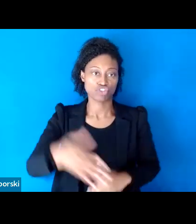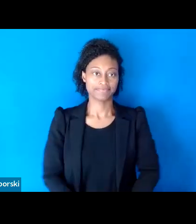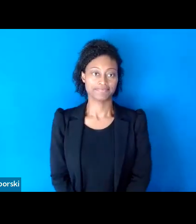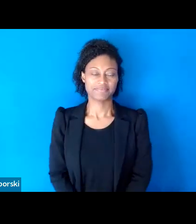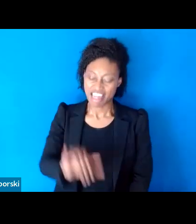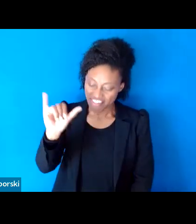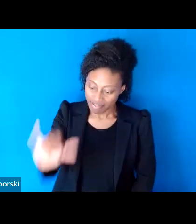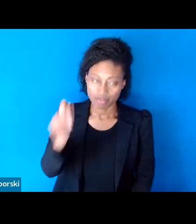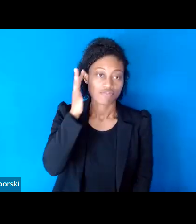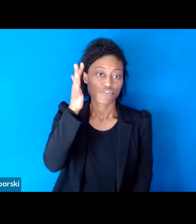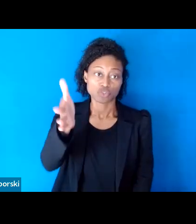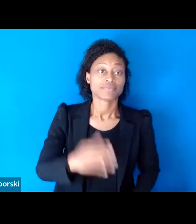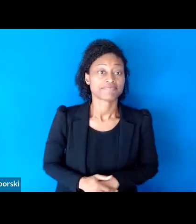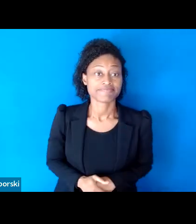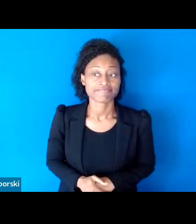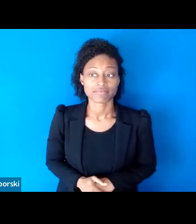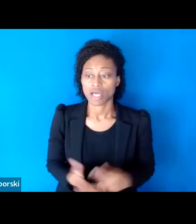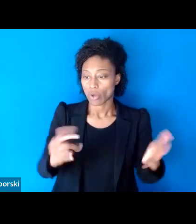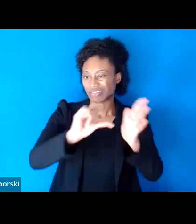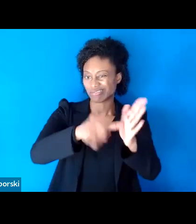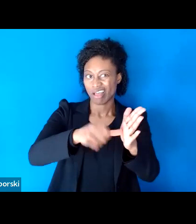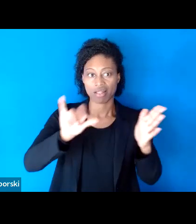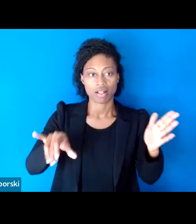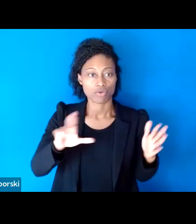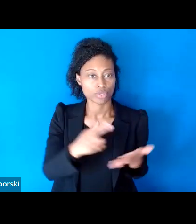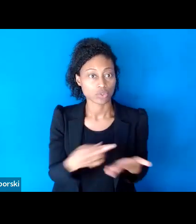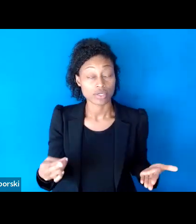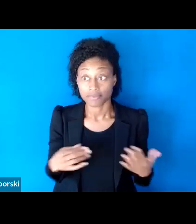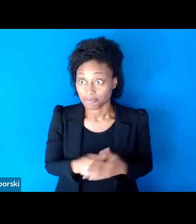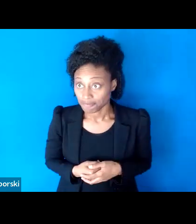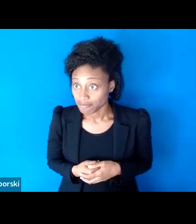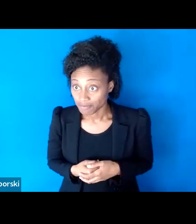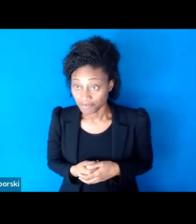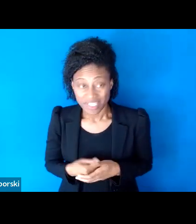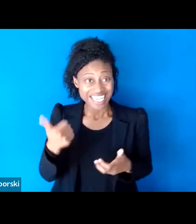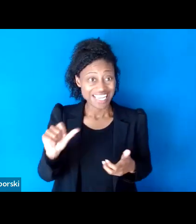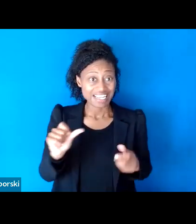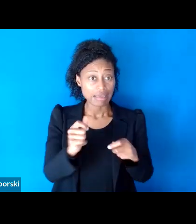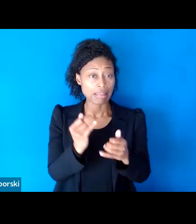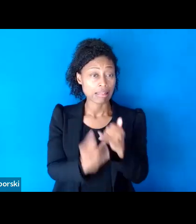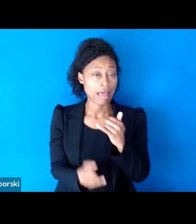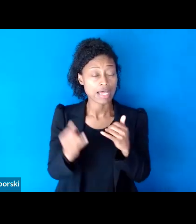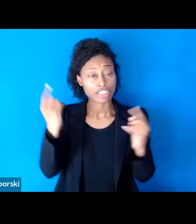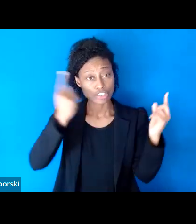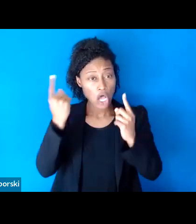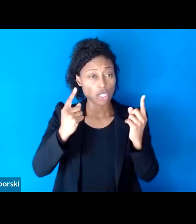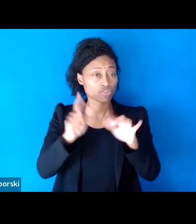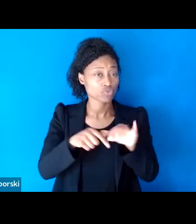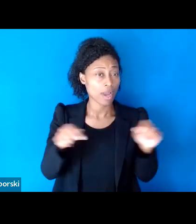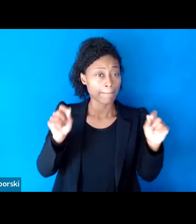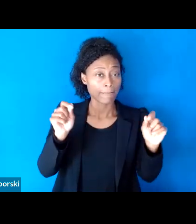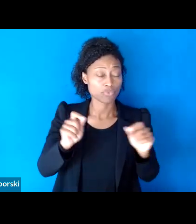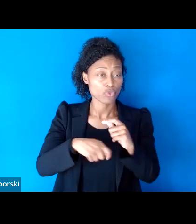And so, yeah, I wanted to share that resource. Do we have any closing thoughts from our presenters?